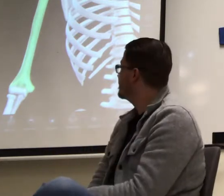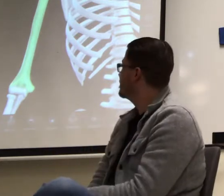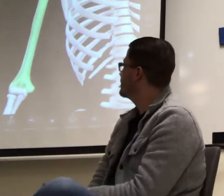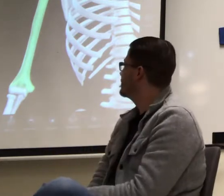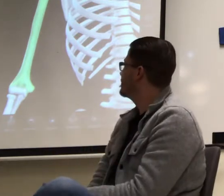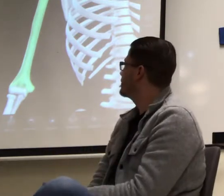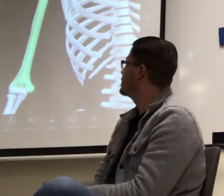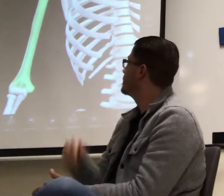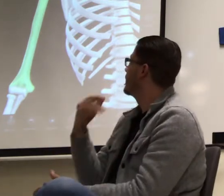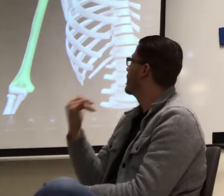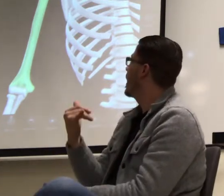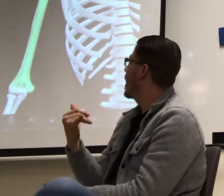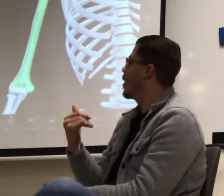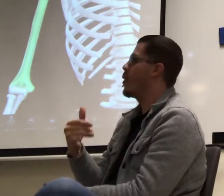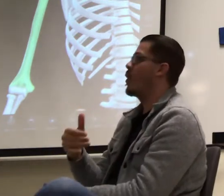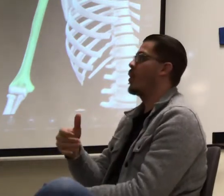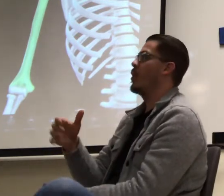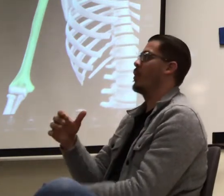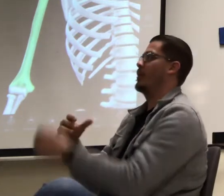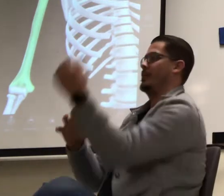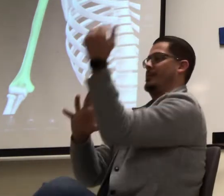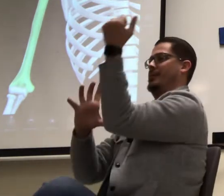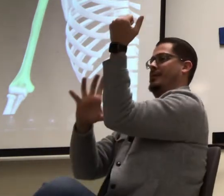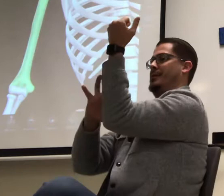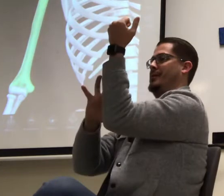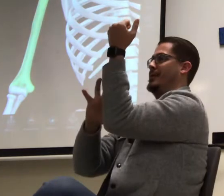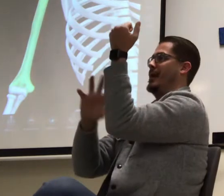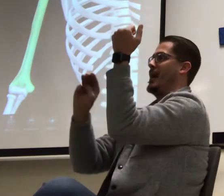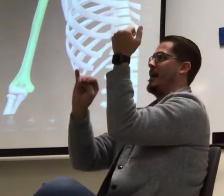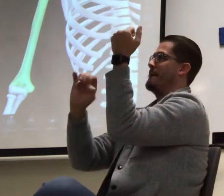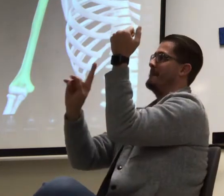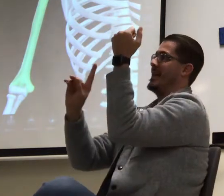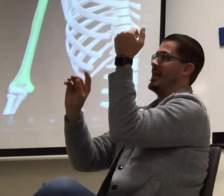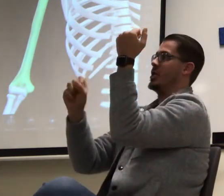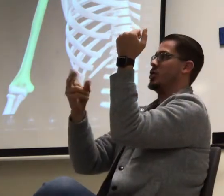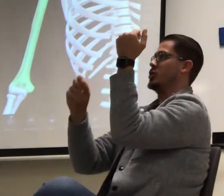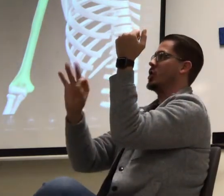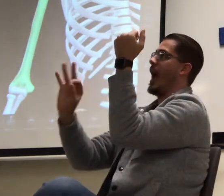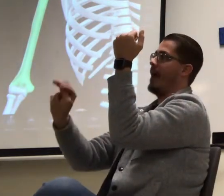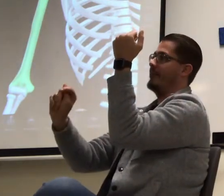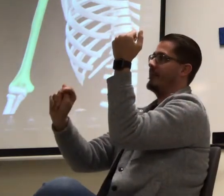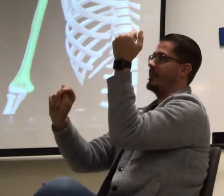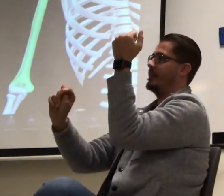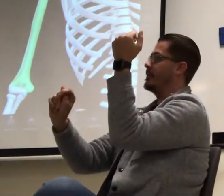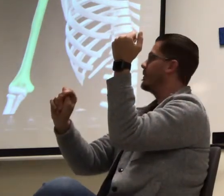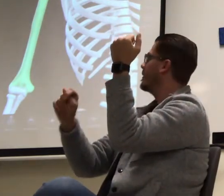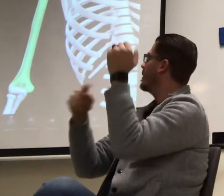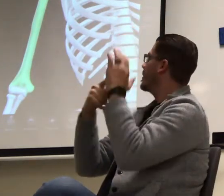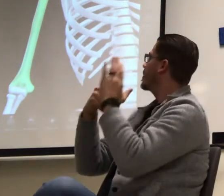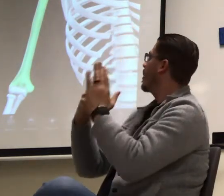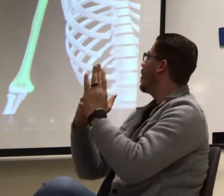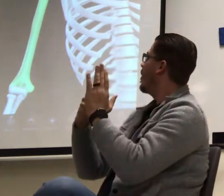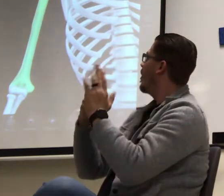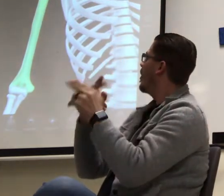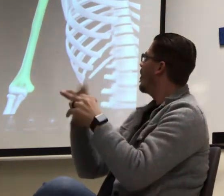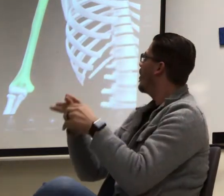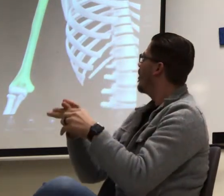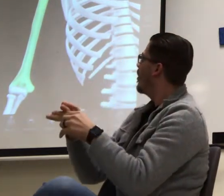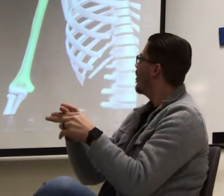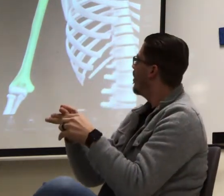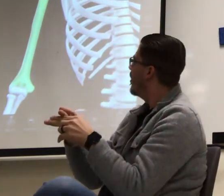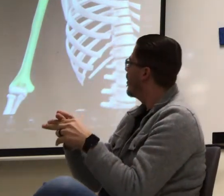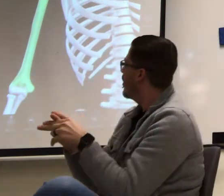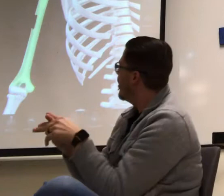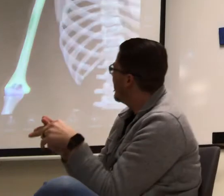I'm going to go to the midshaft. There's a little tuberosity there I want you to find. It's called the deltoid